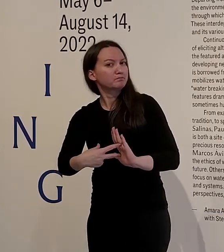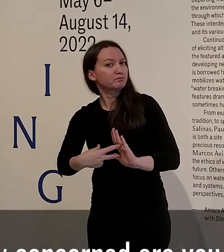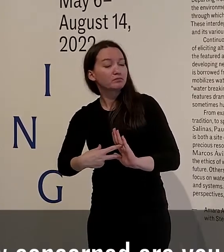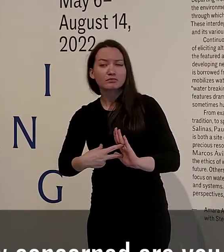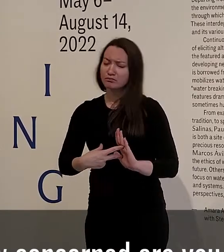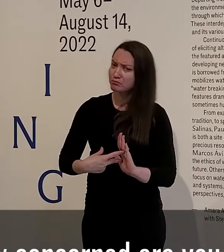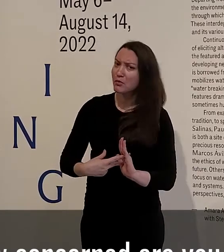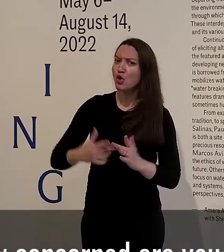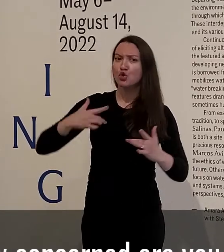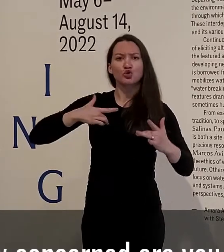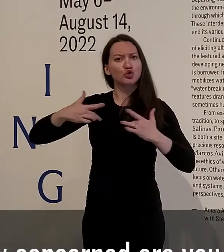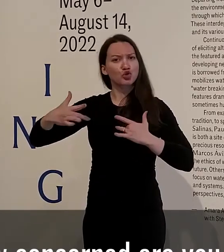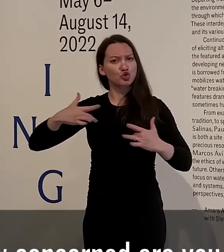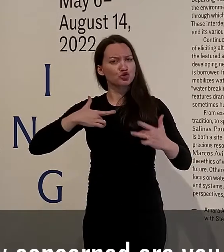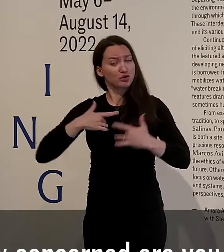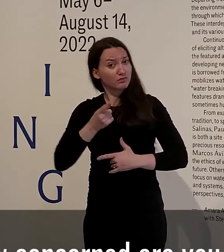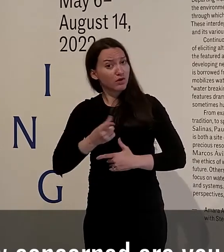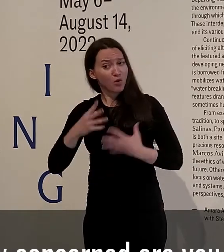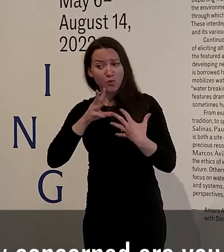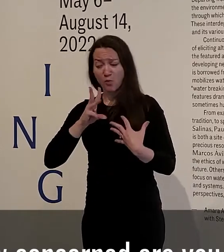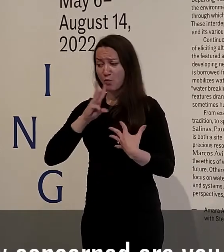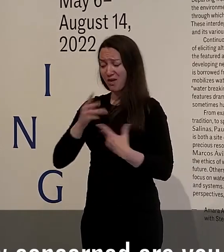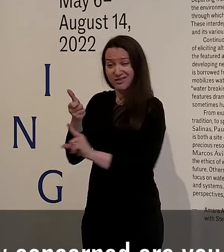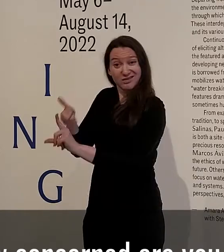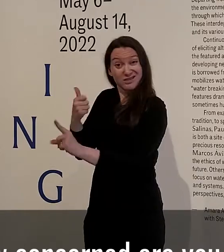How concerned are you about the well-being of water?